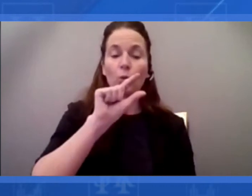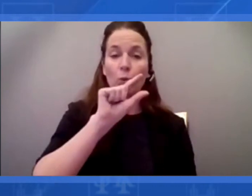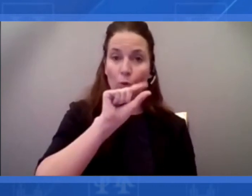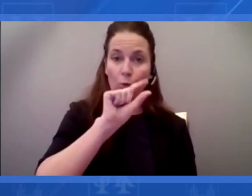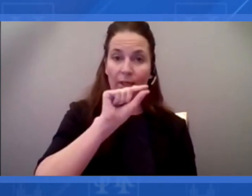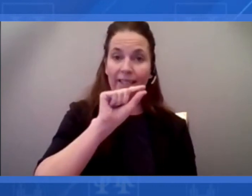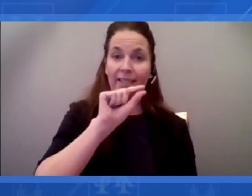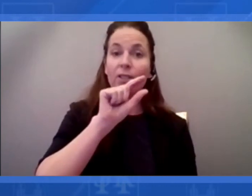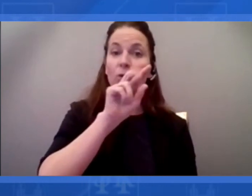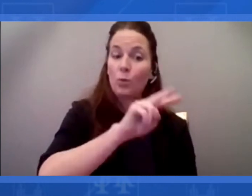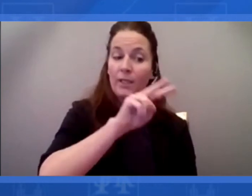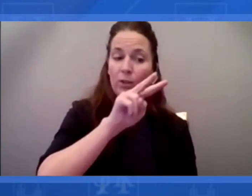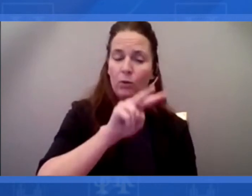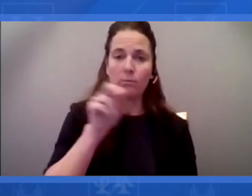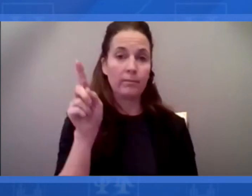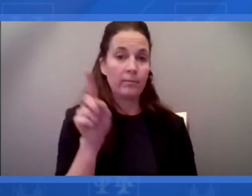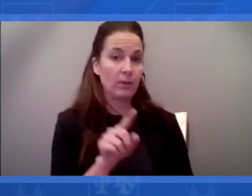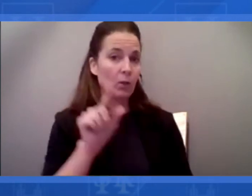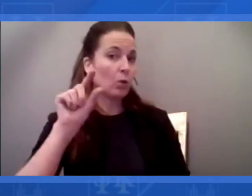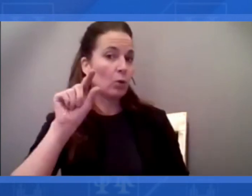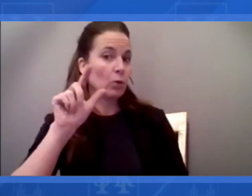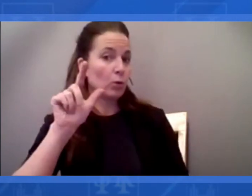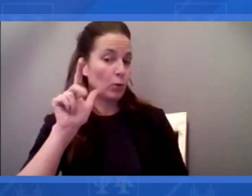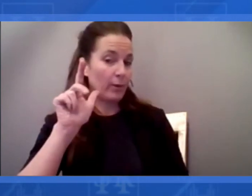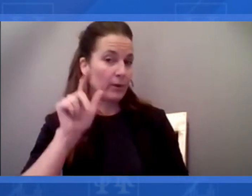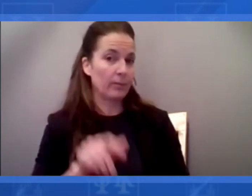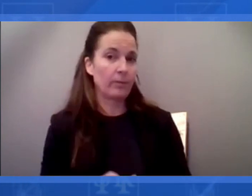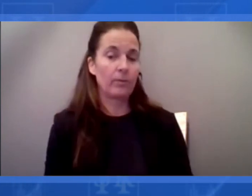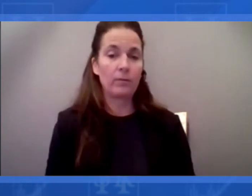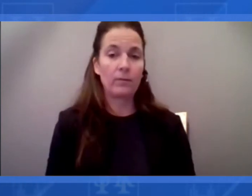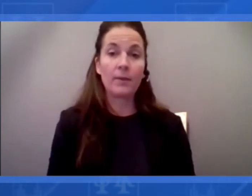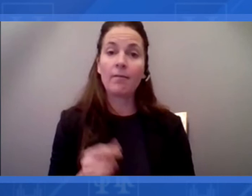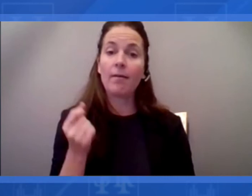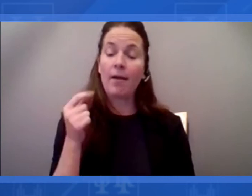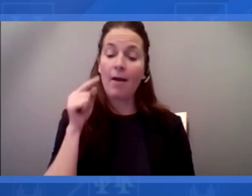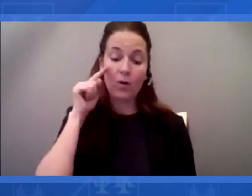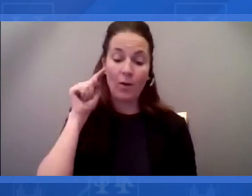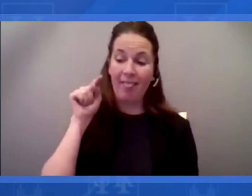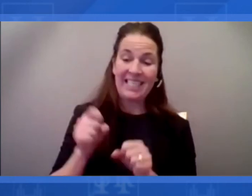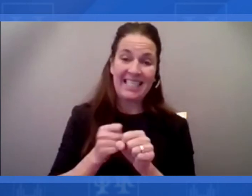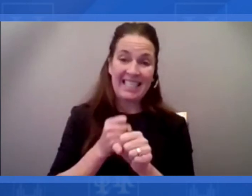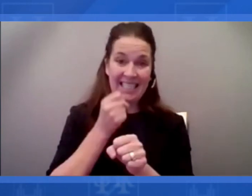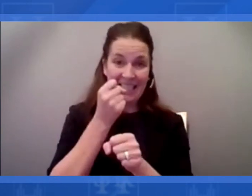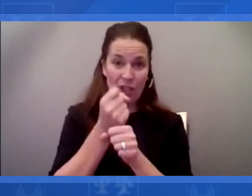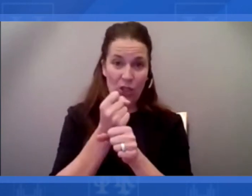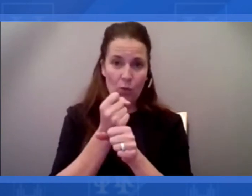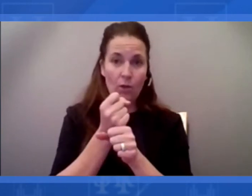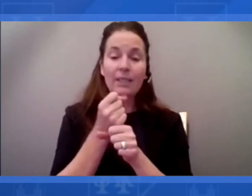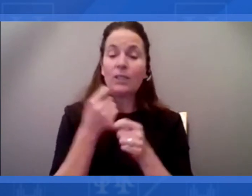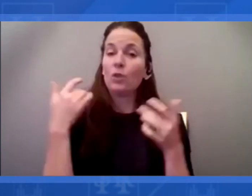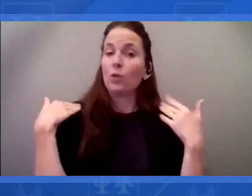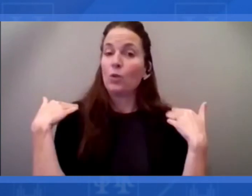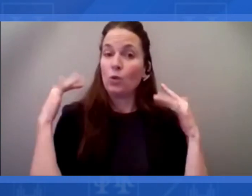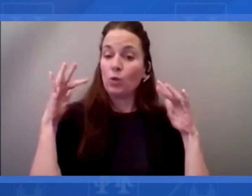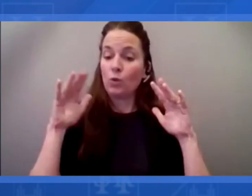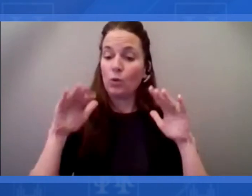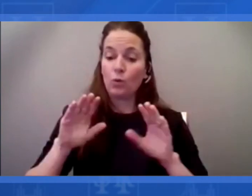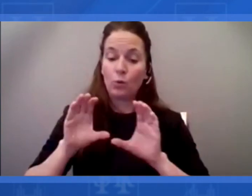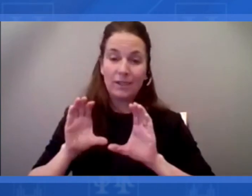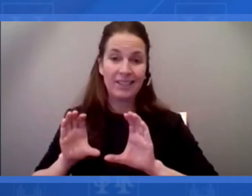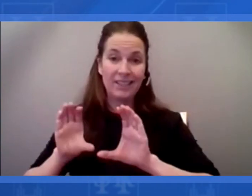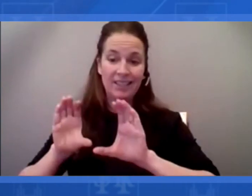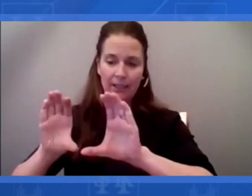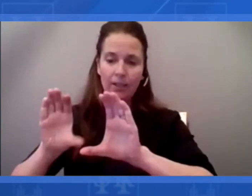2022-2023. For this upcoming winter season, our pre-existing snow clearing protocols will be